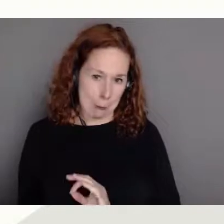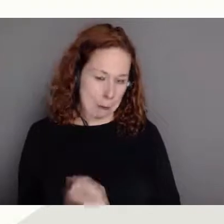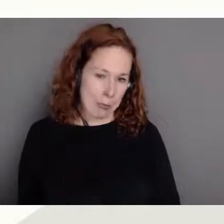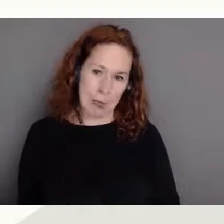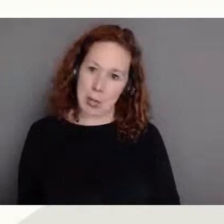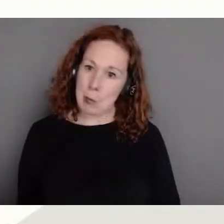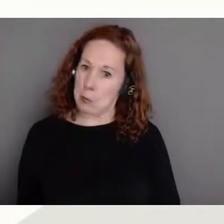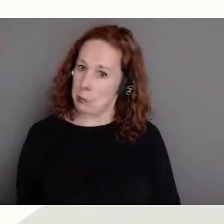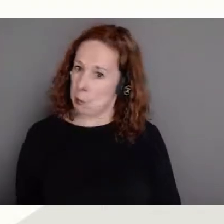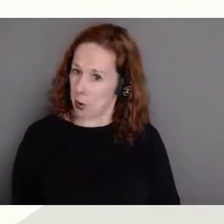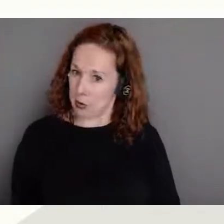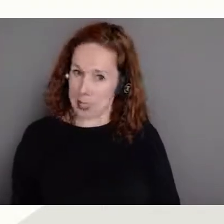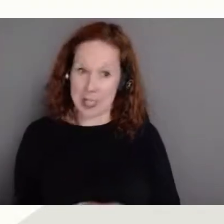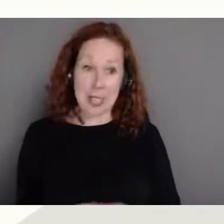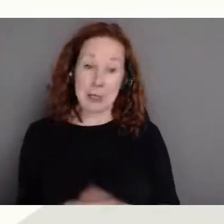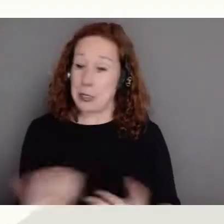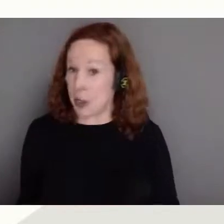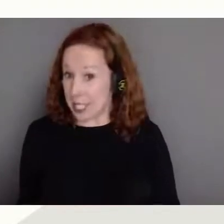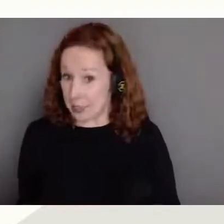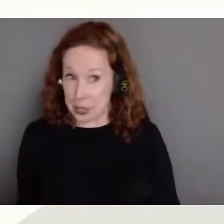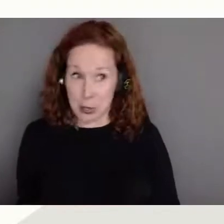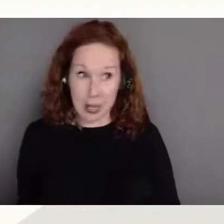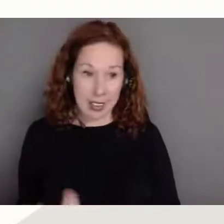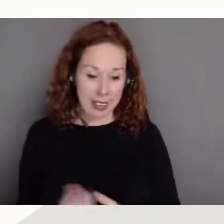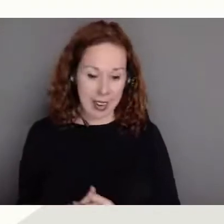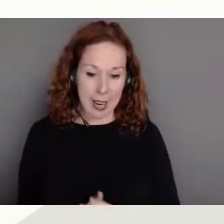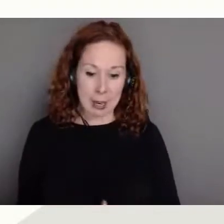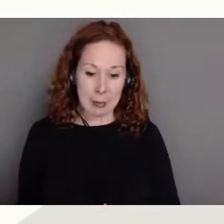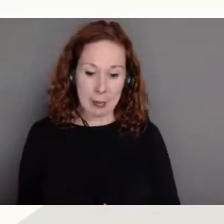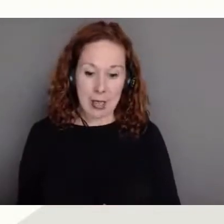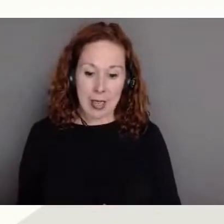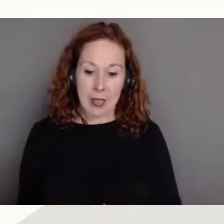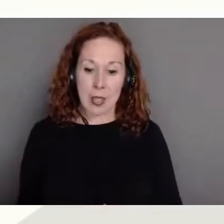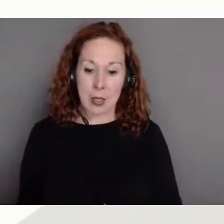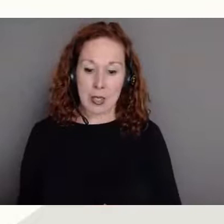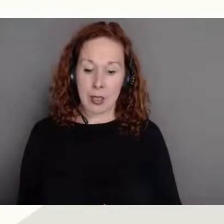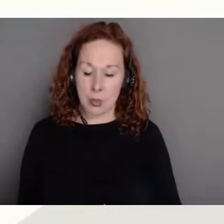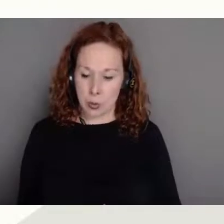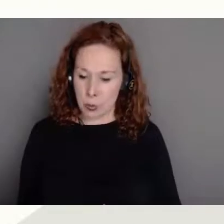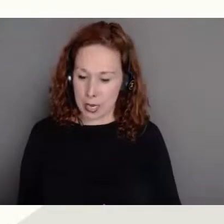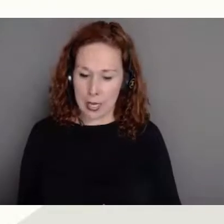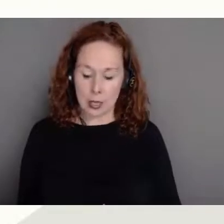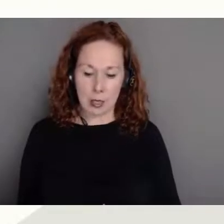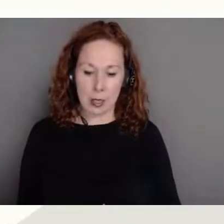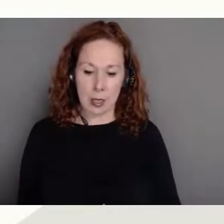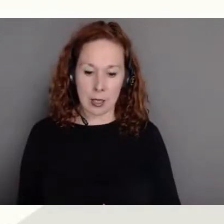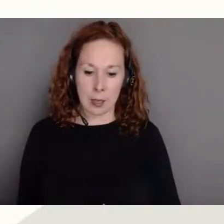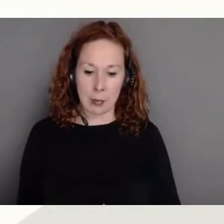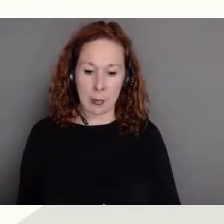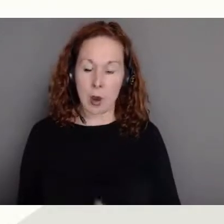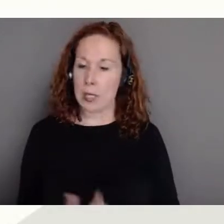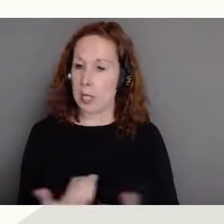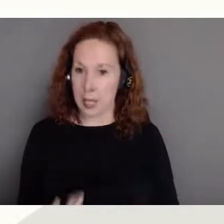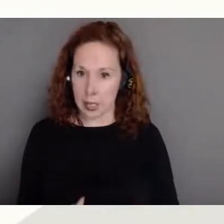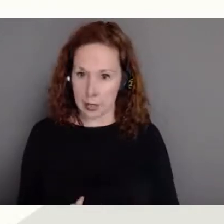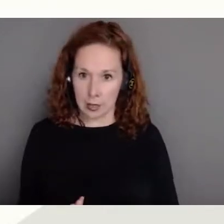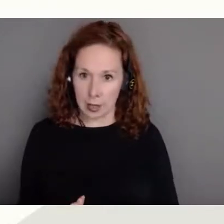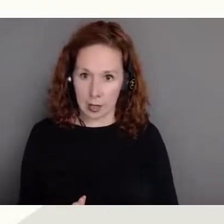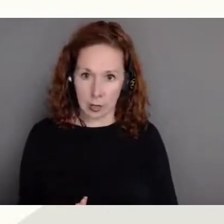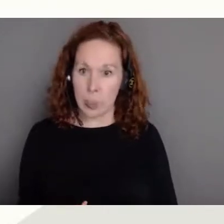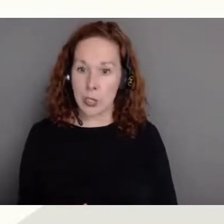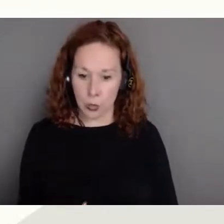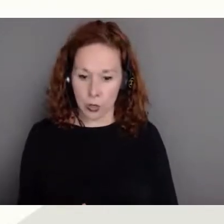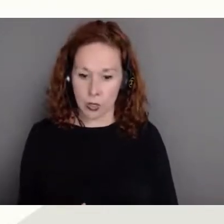were not live. So. Perfect. And then if you're not in Victoria, there's a great